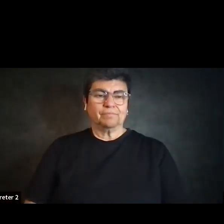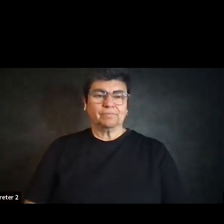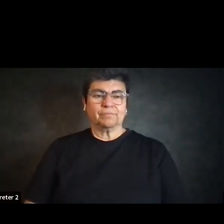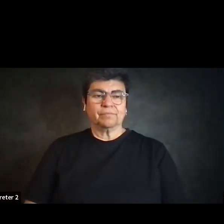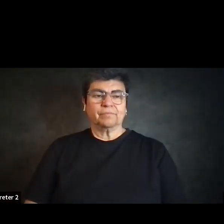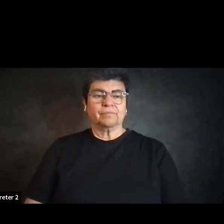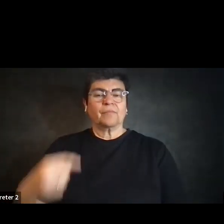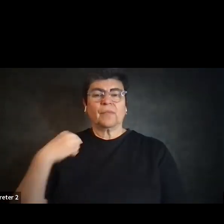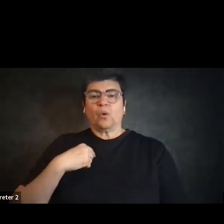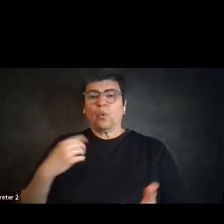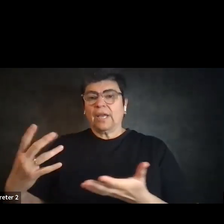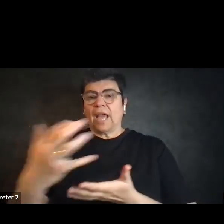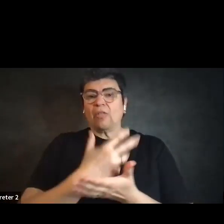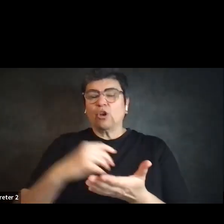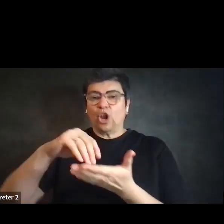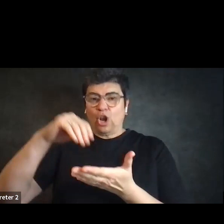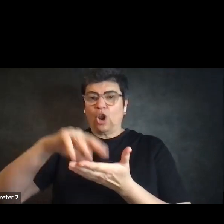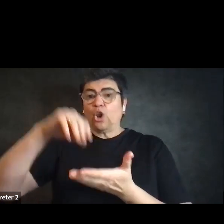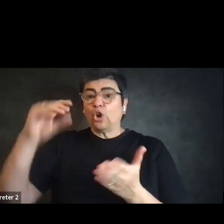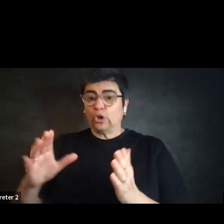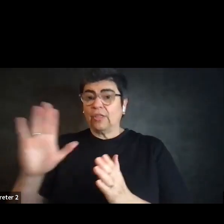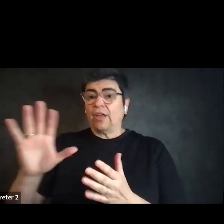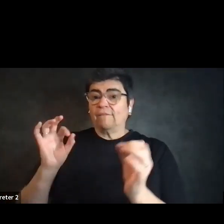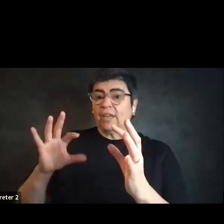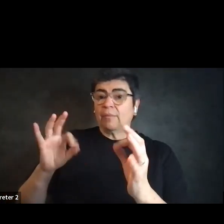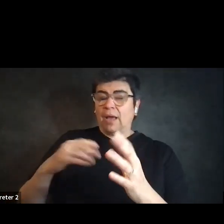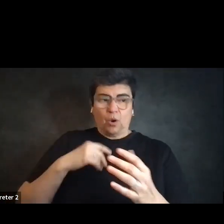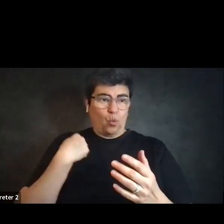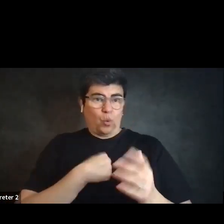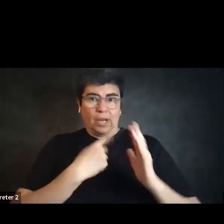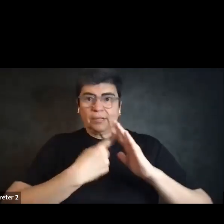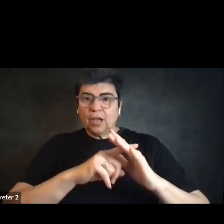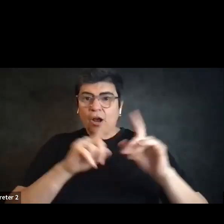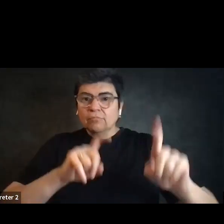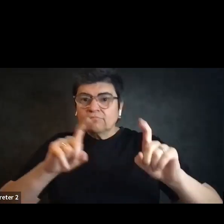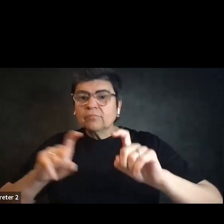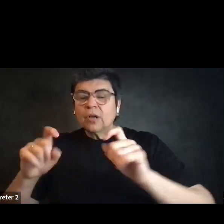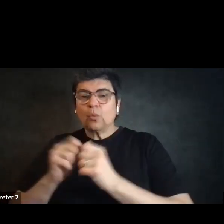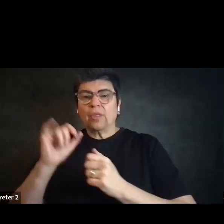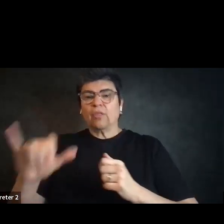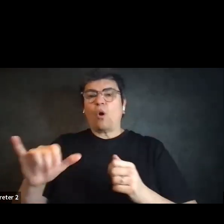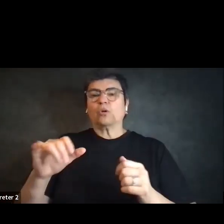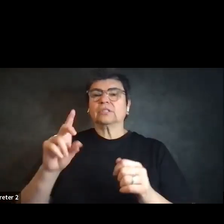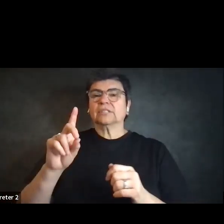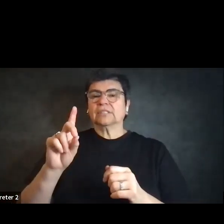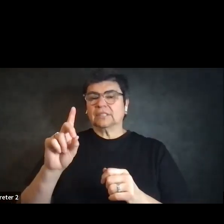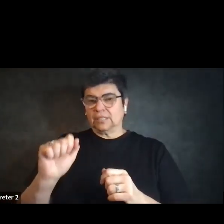We gathered the learners' feedback immediately after the piloting of these disability competencies module, which spanned over 2